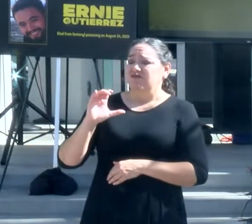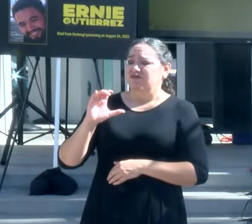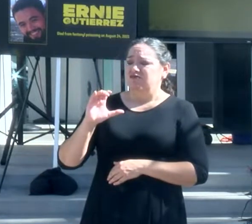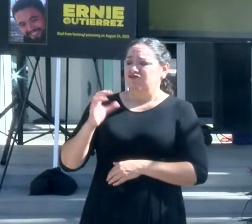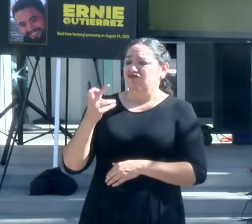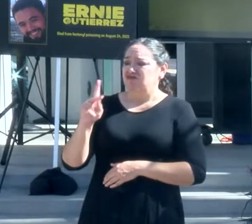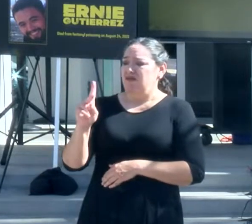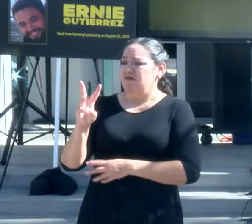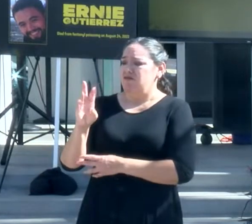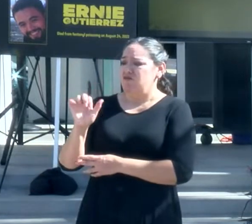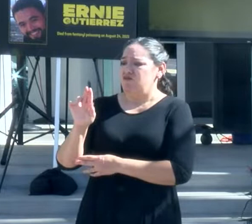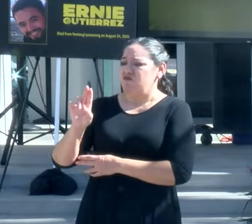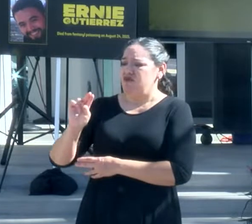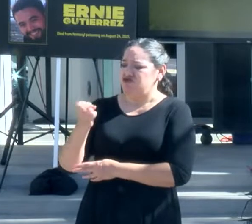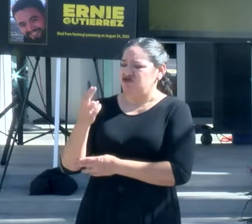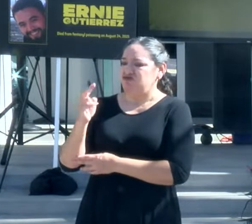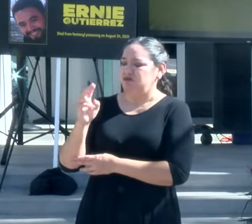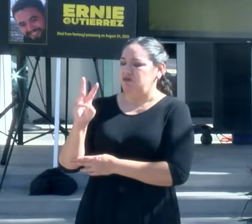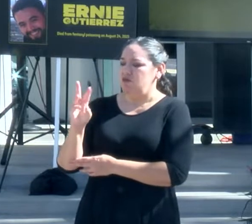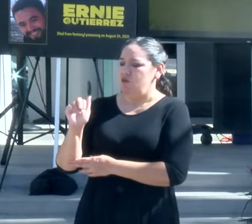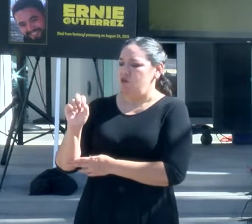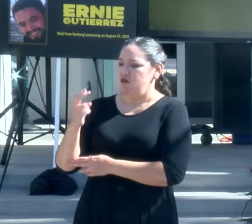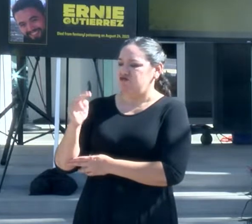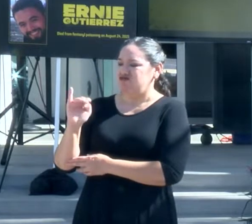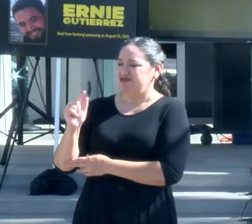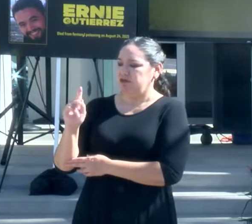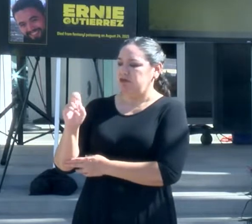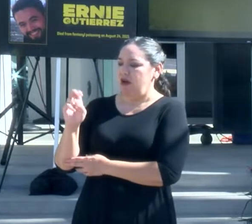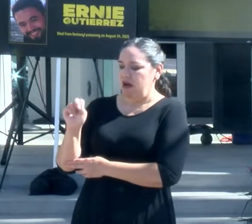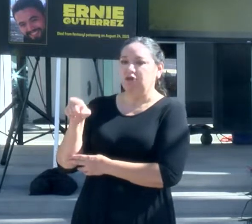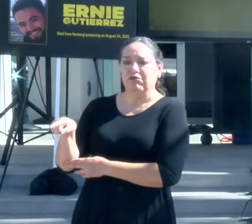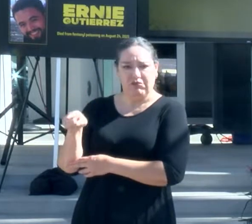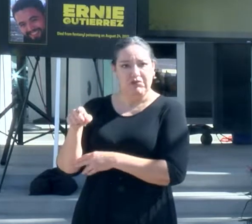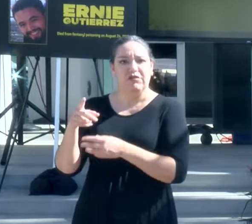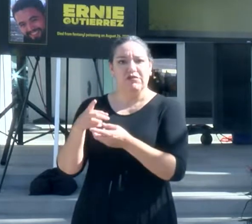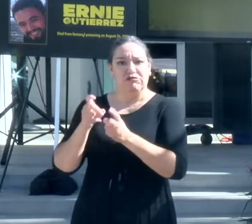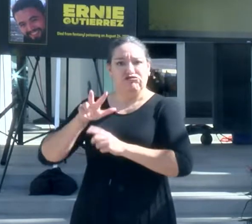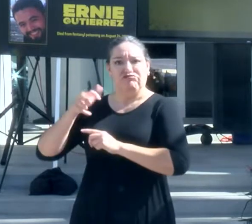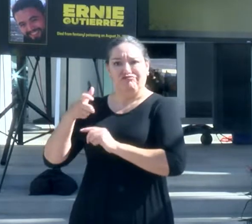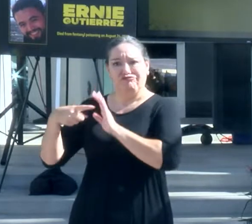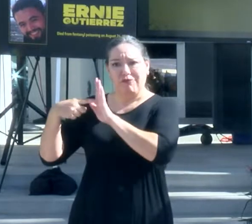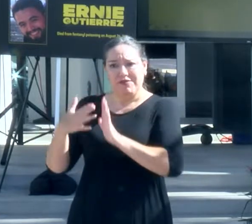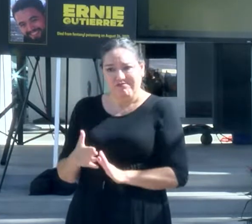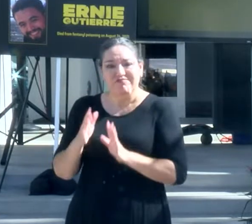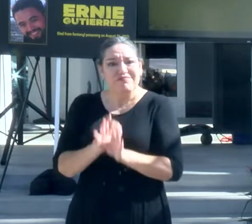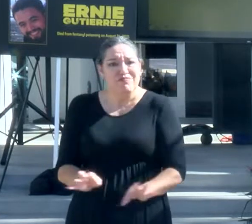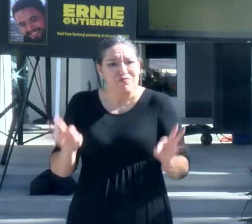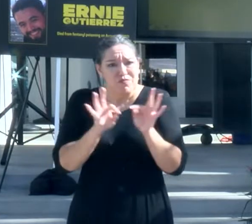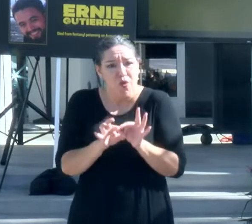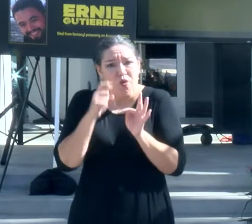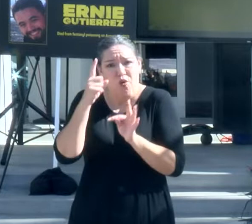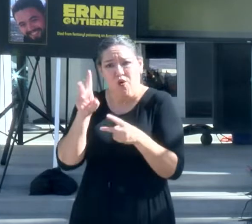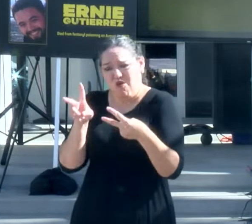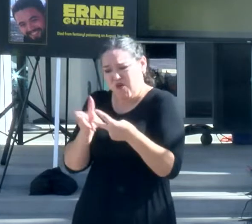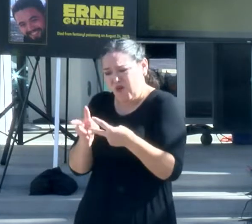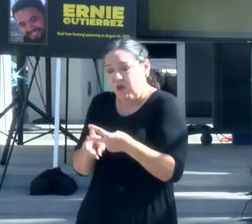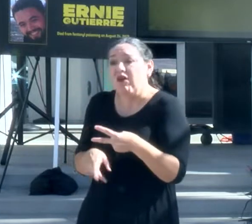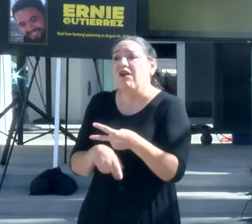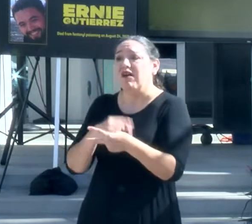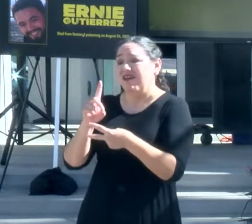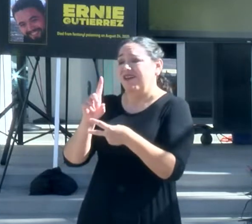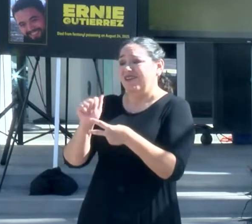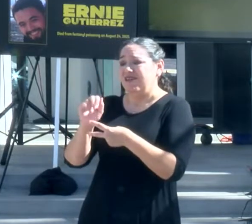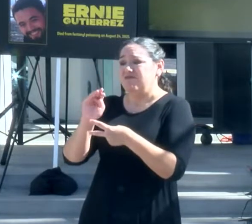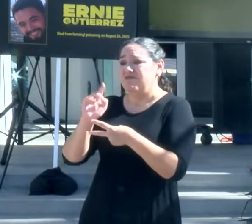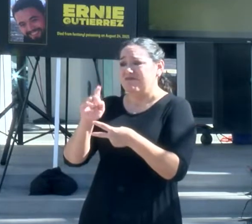Important to note that both Dr. Leung as well as DA Mike Hestrin will make their comments in both English and Spanish